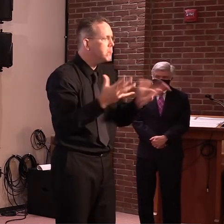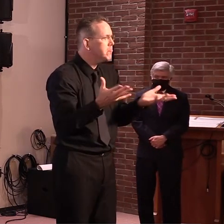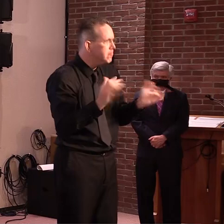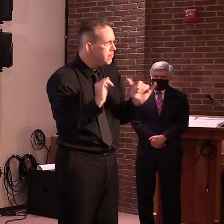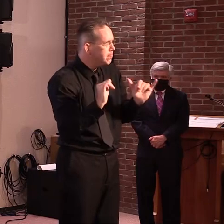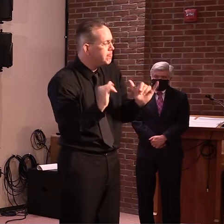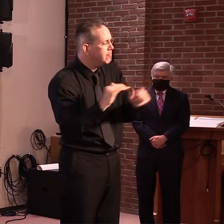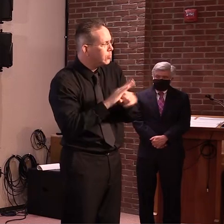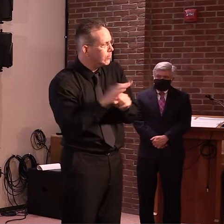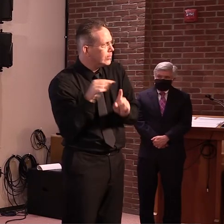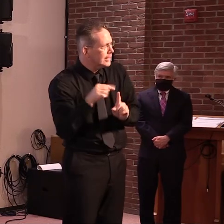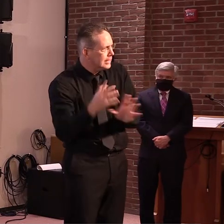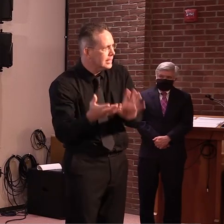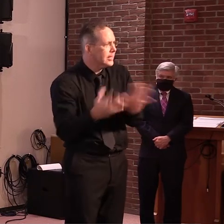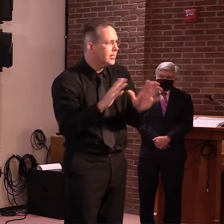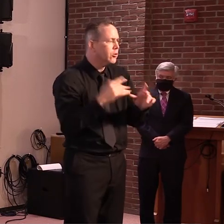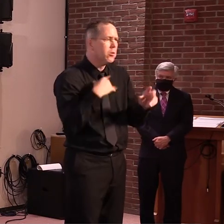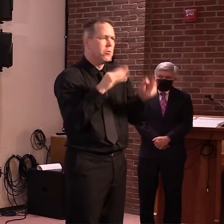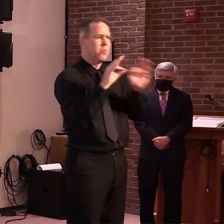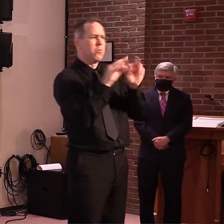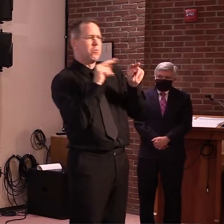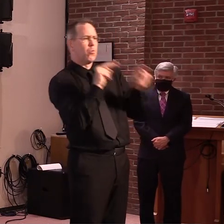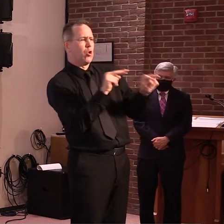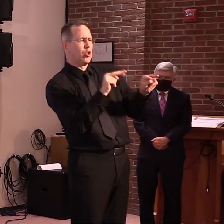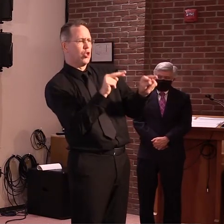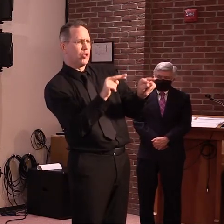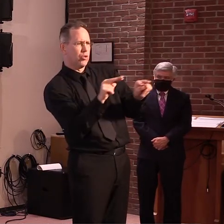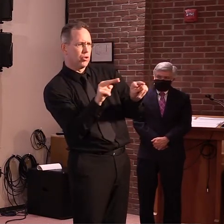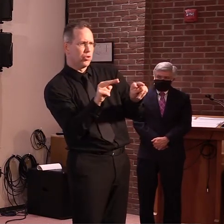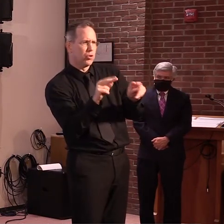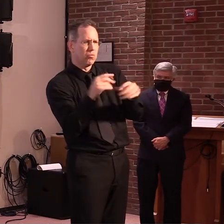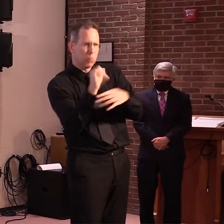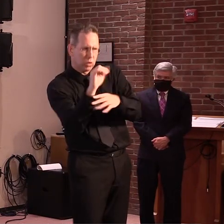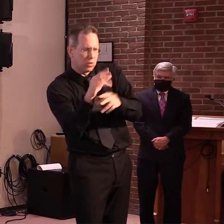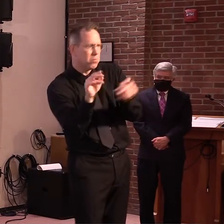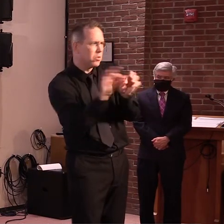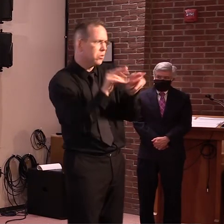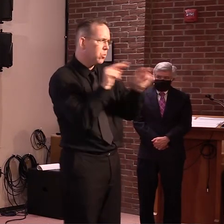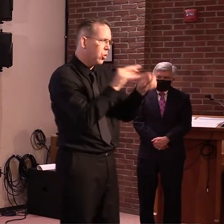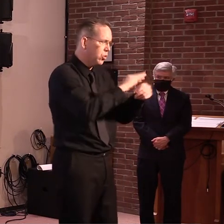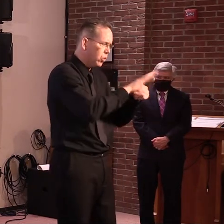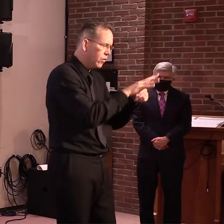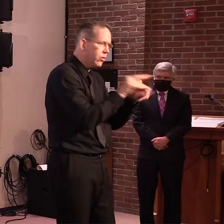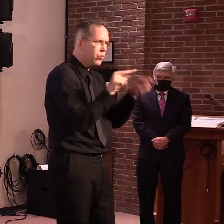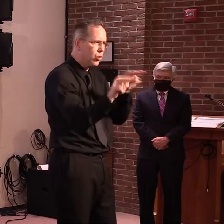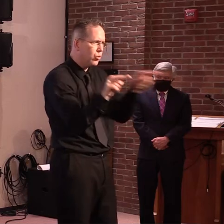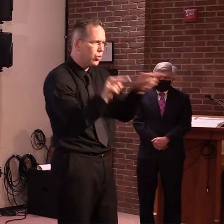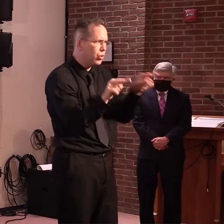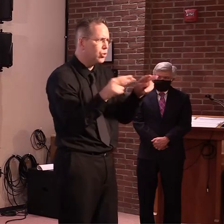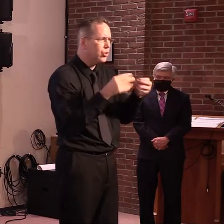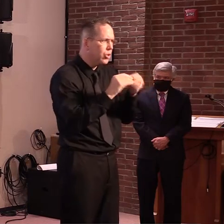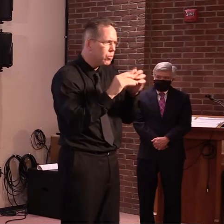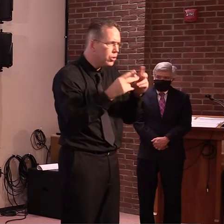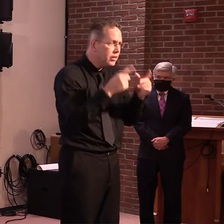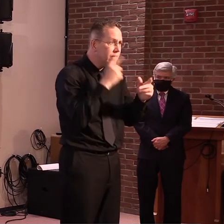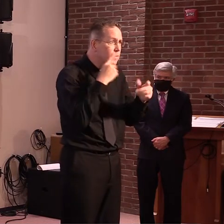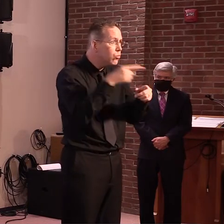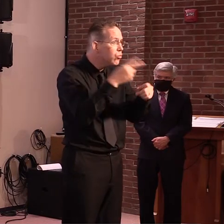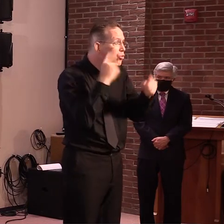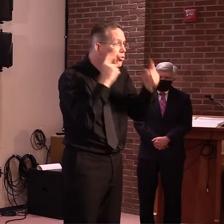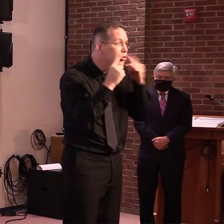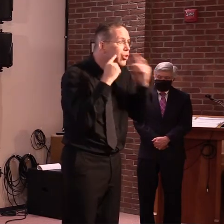do want to not hear, though, that access to testing is an issue for people. So if it becomes one, we need to be looped in on that.